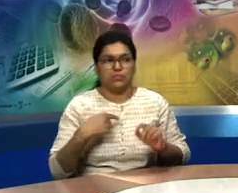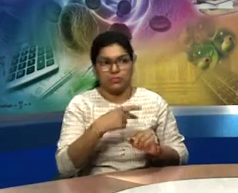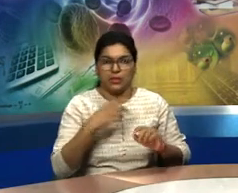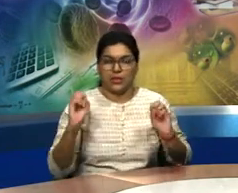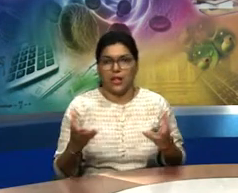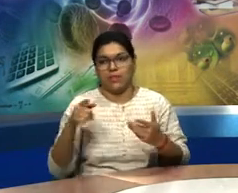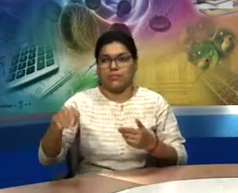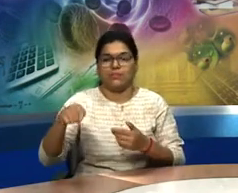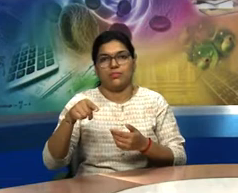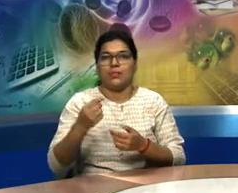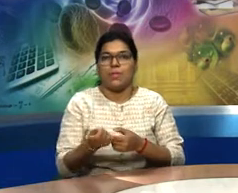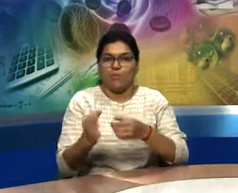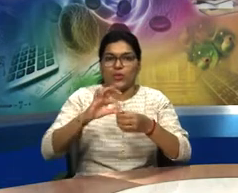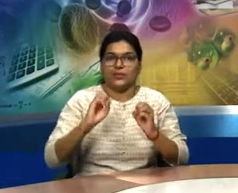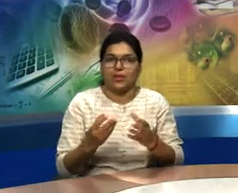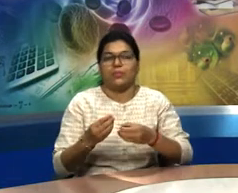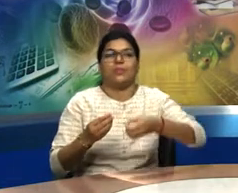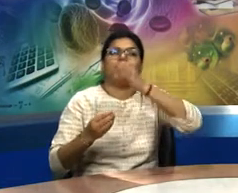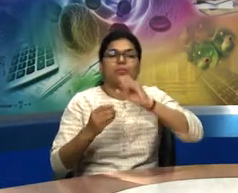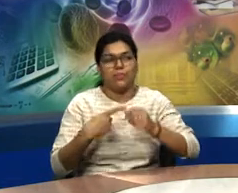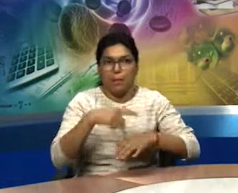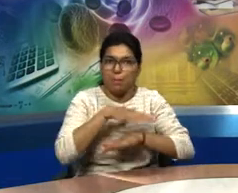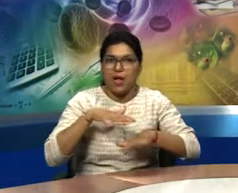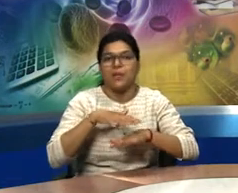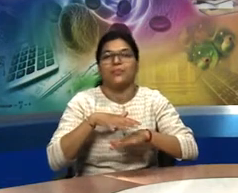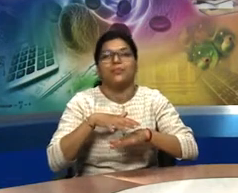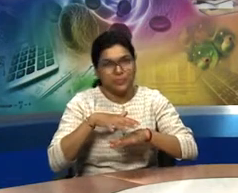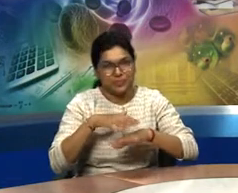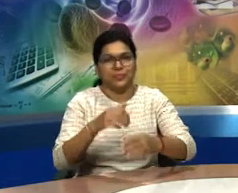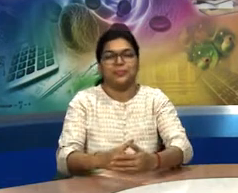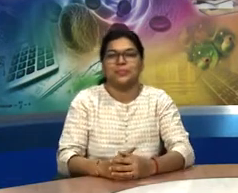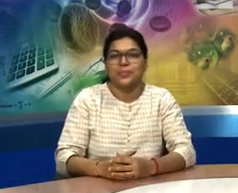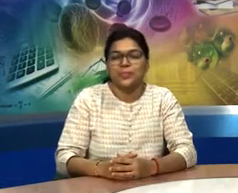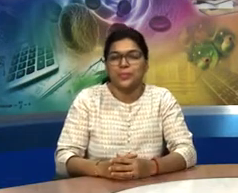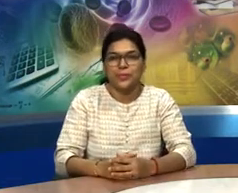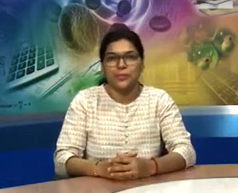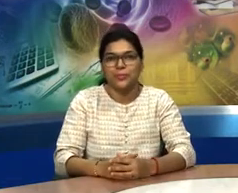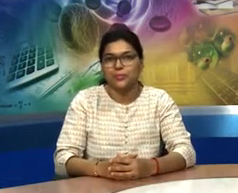a place for them, then they thought of taking the poison at that place.